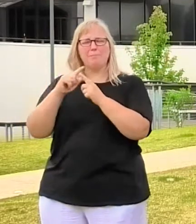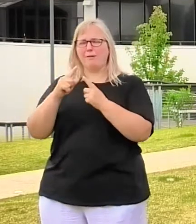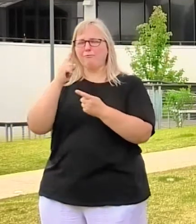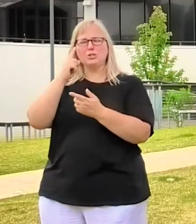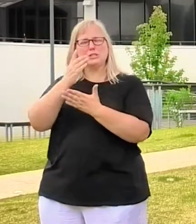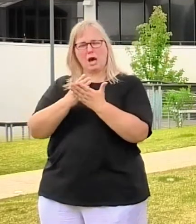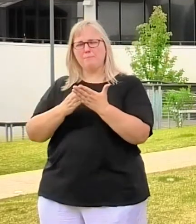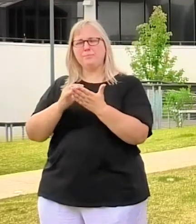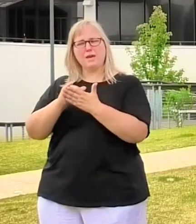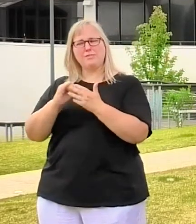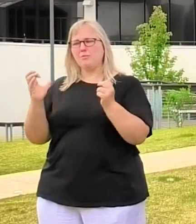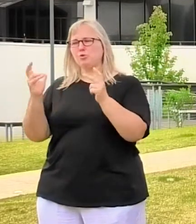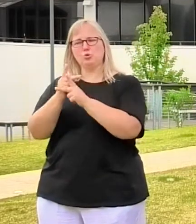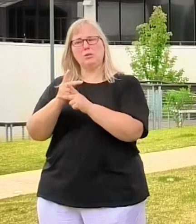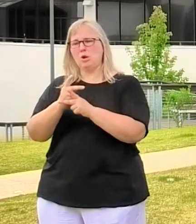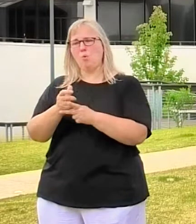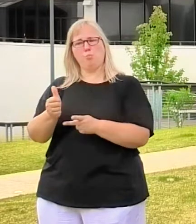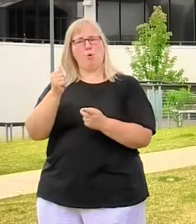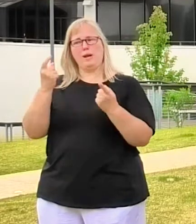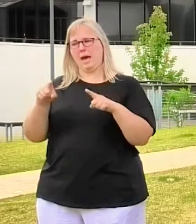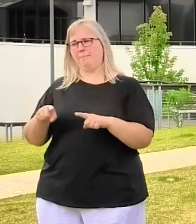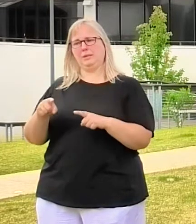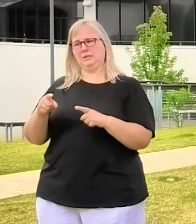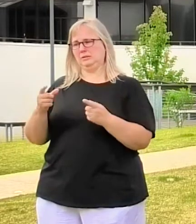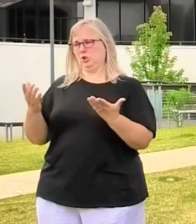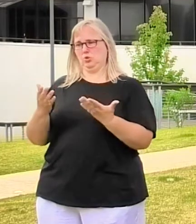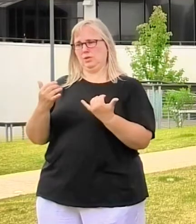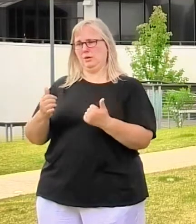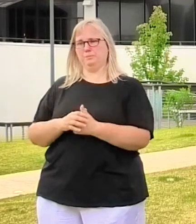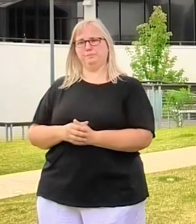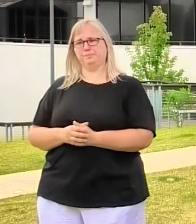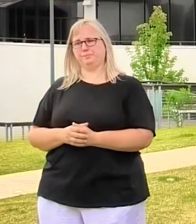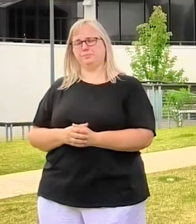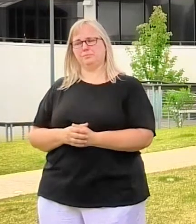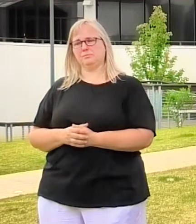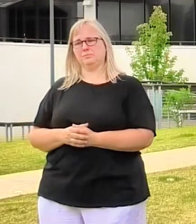it's a reunion that will not happen in this lifetime.